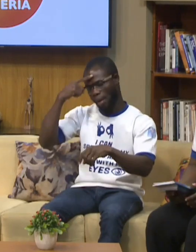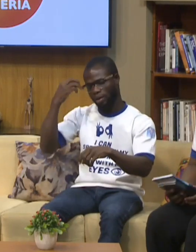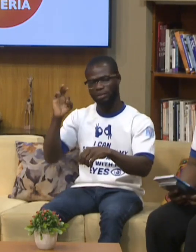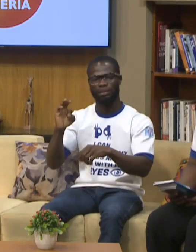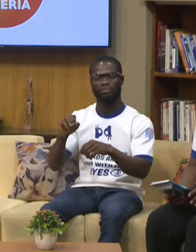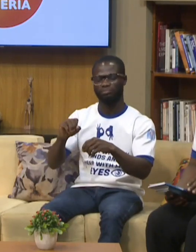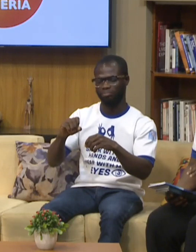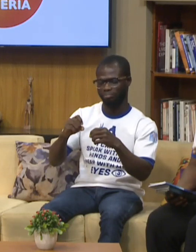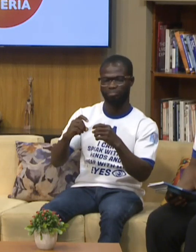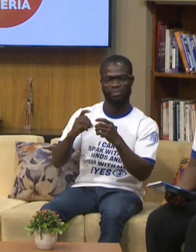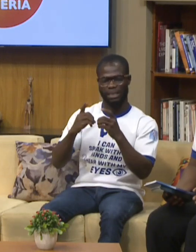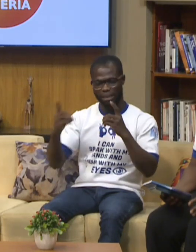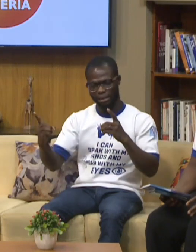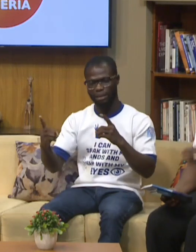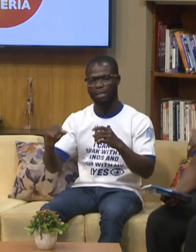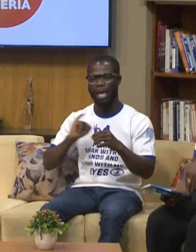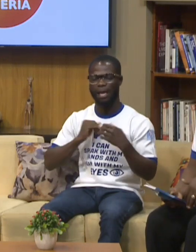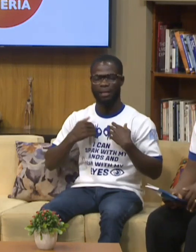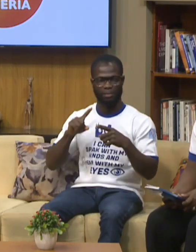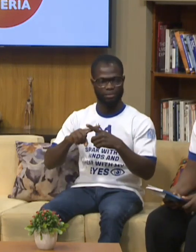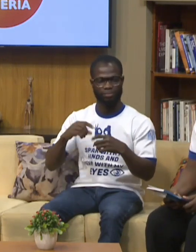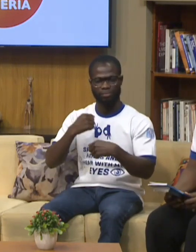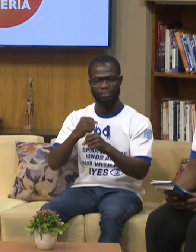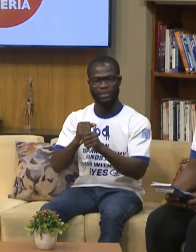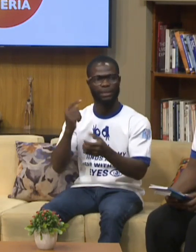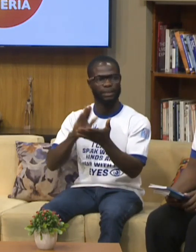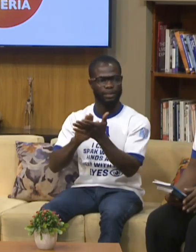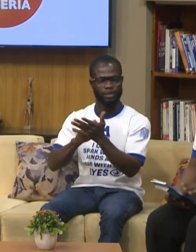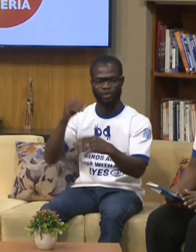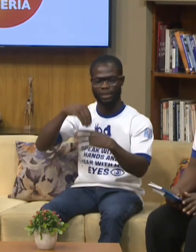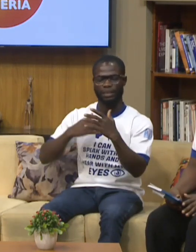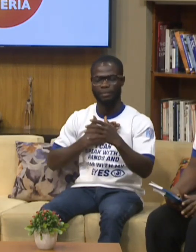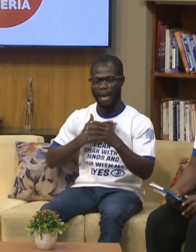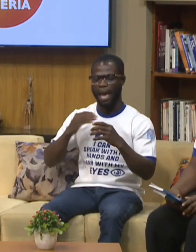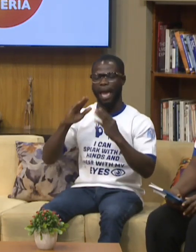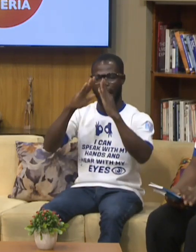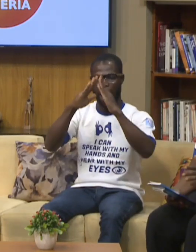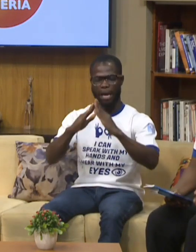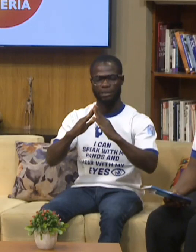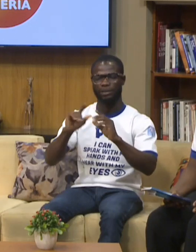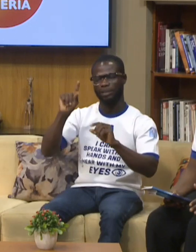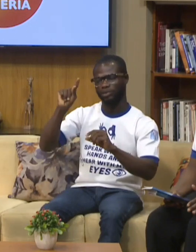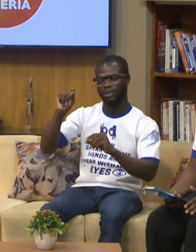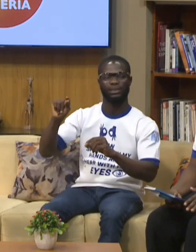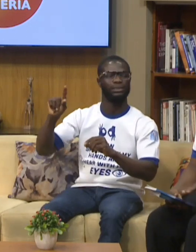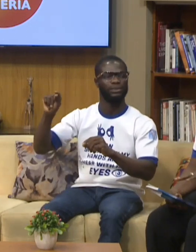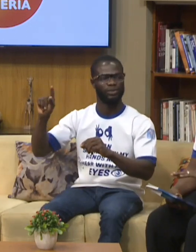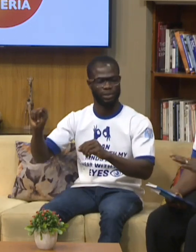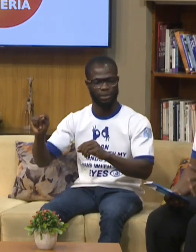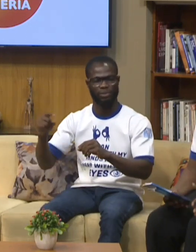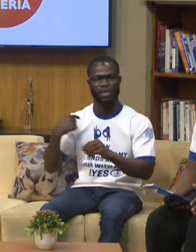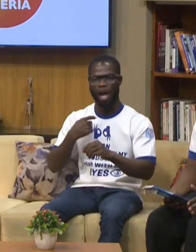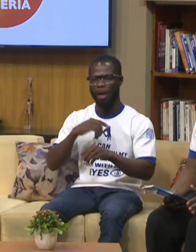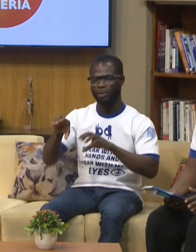then I had to set up the school in my house in 2020. And beyond that, we do